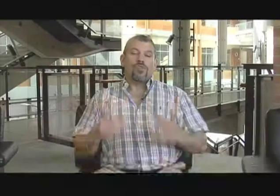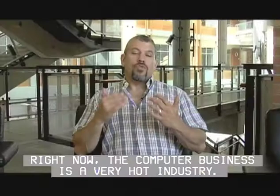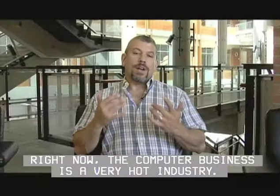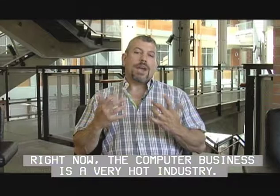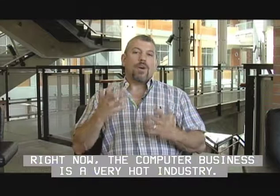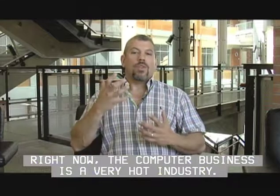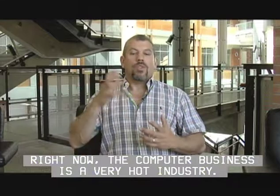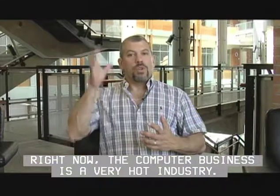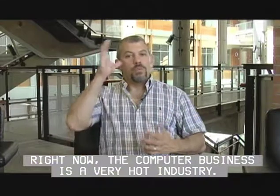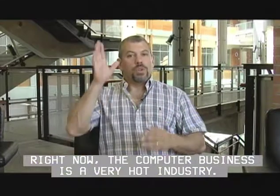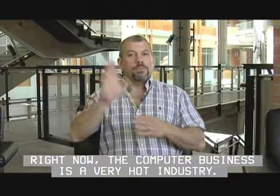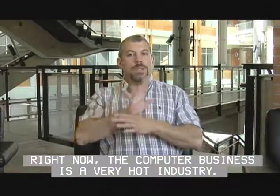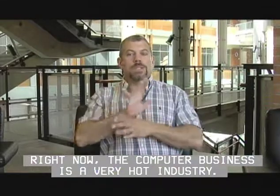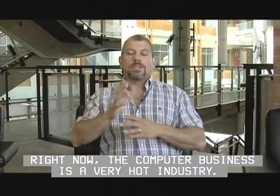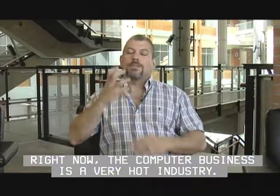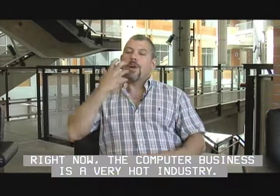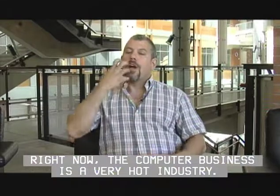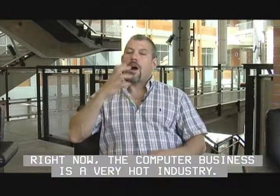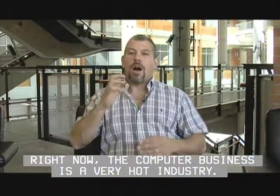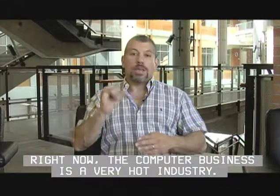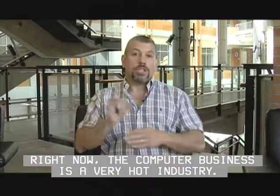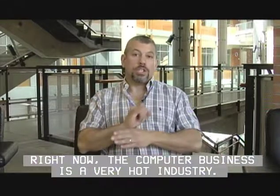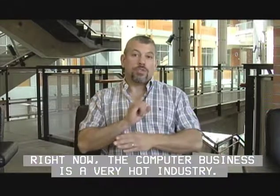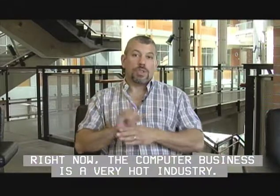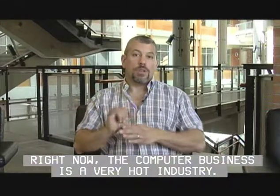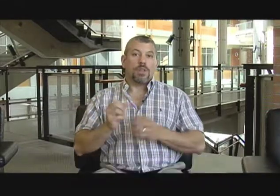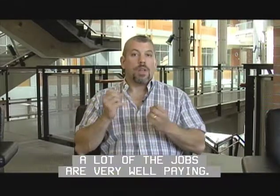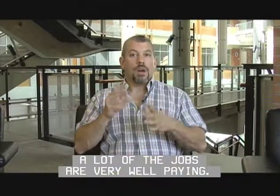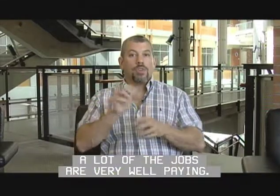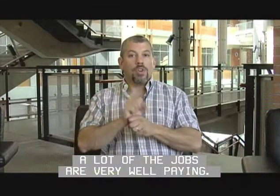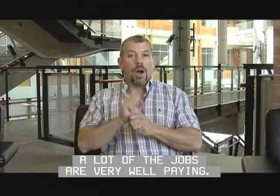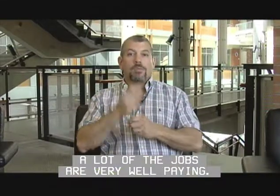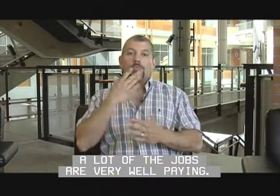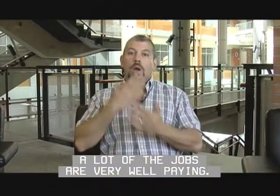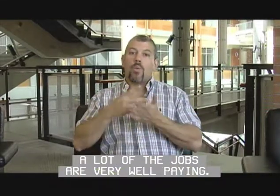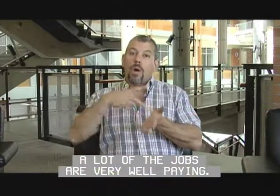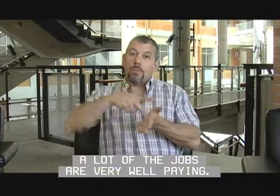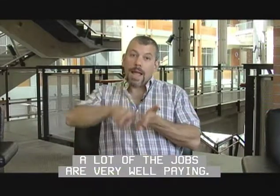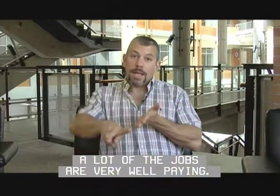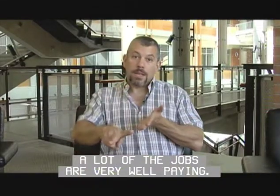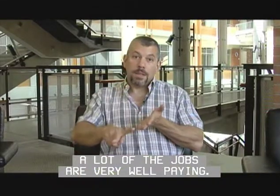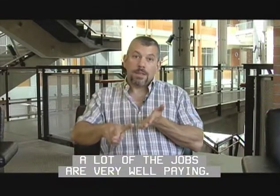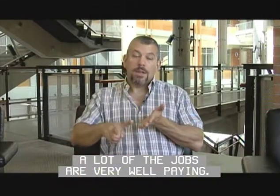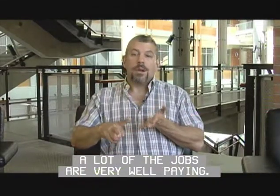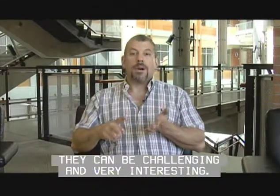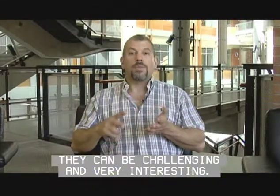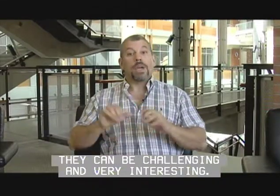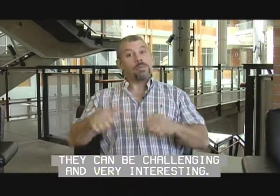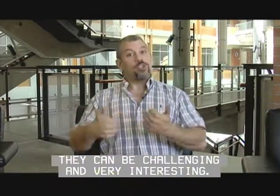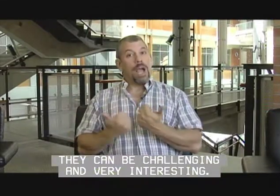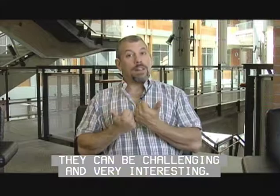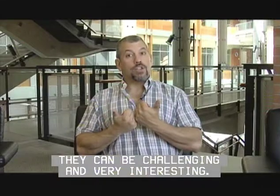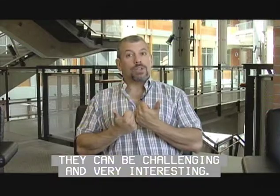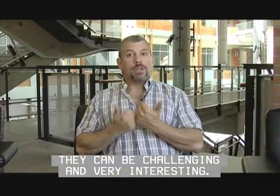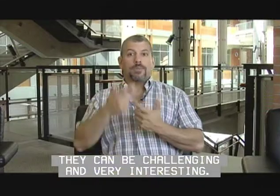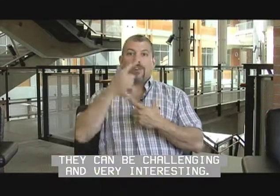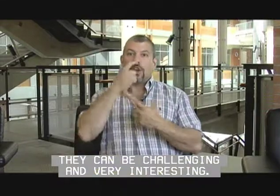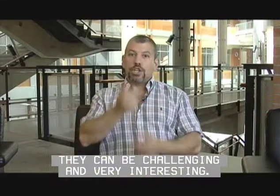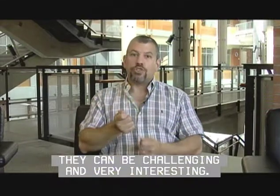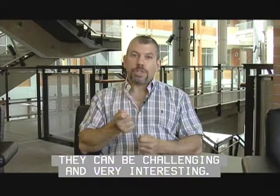Right now, the computer business is a very hot industry. A lot of the jobs are very well paying. They can be challenging and very interesting.